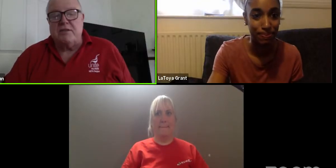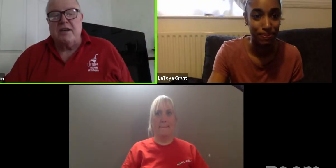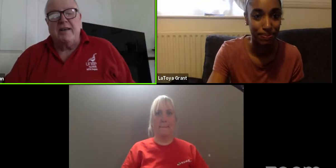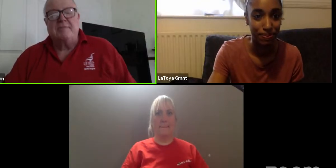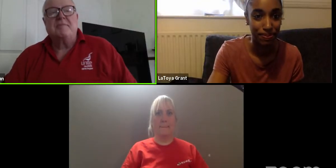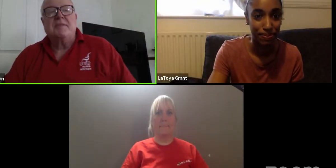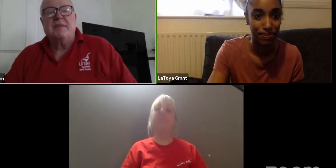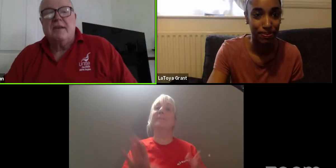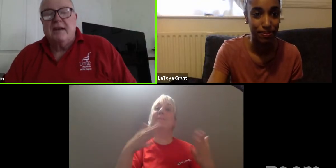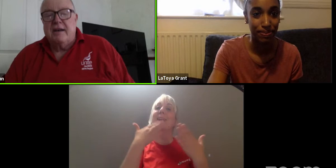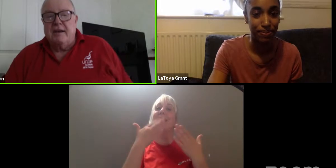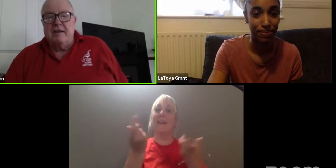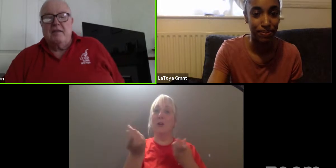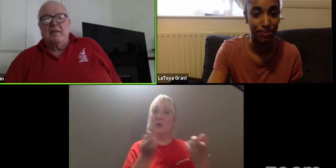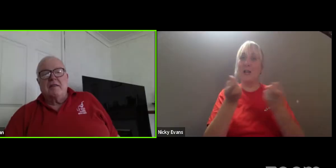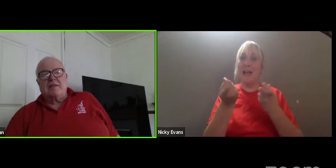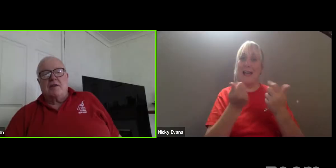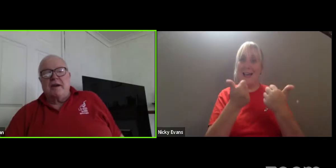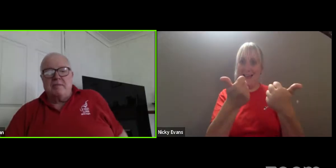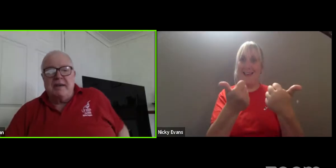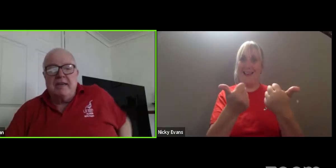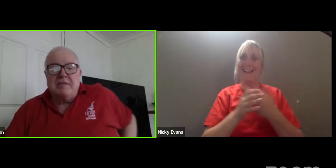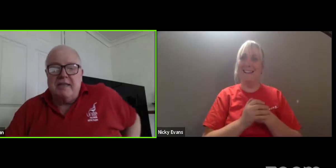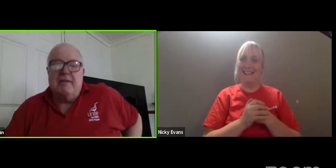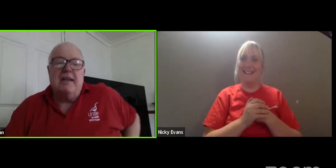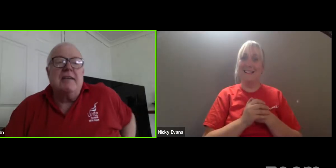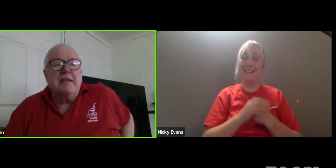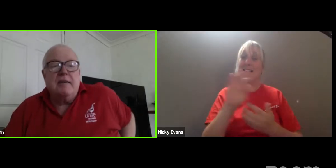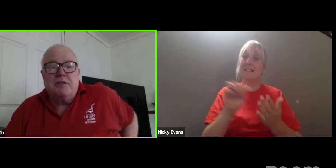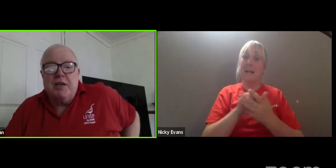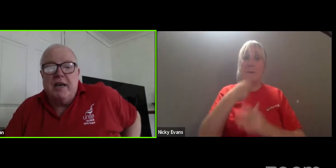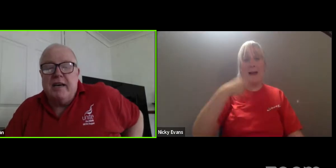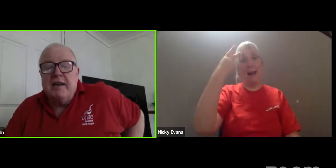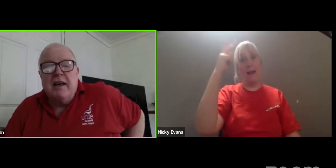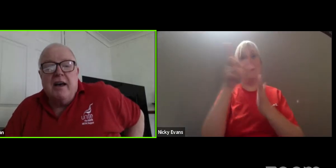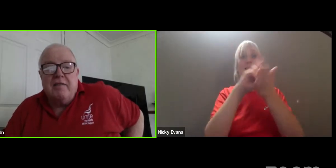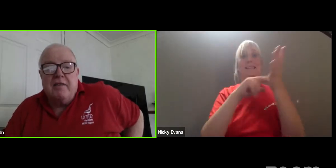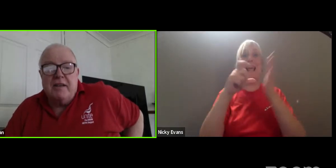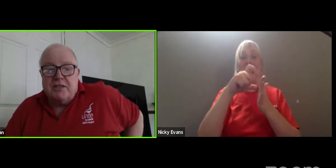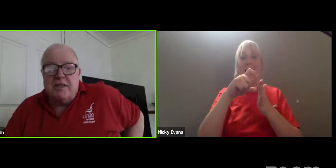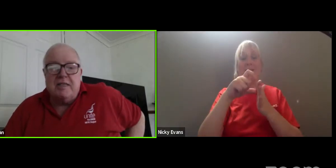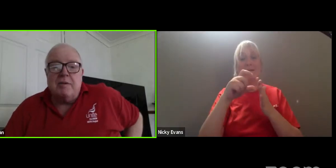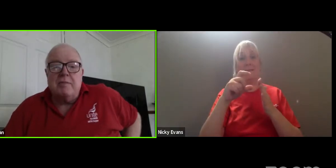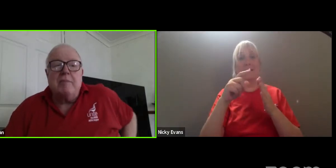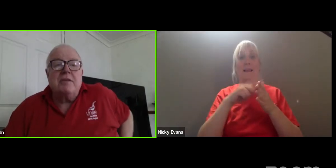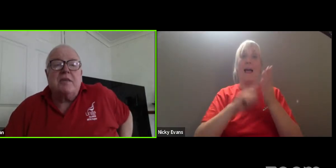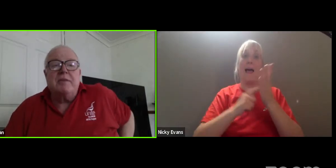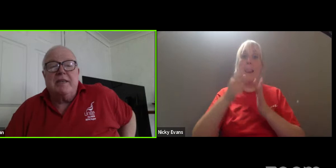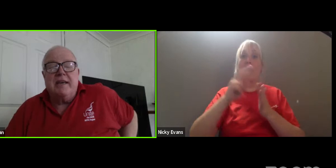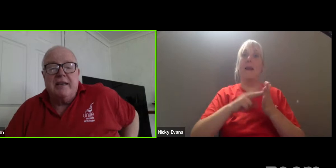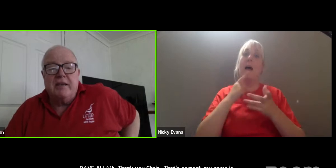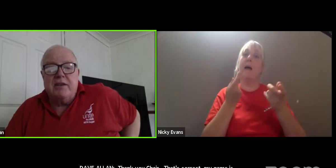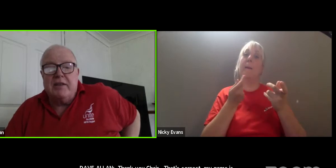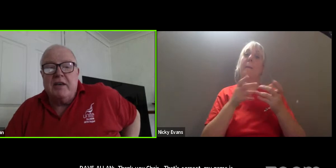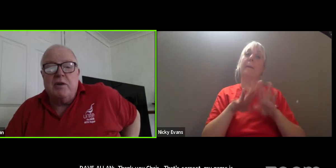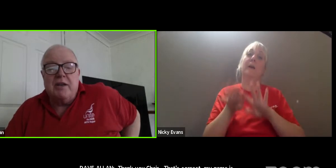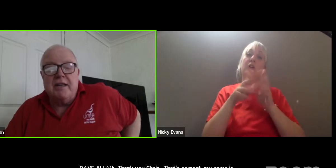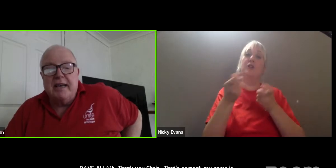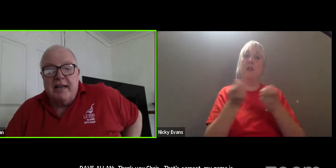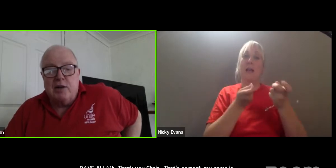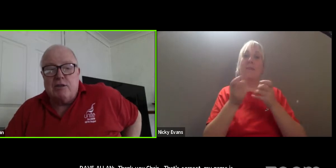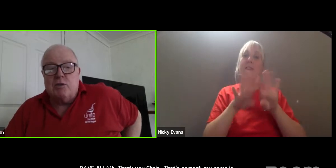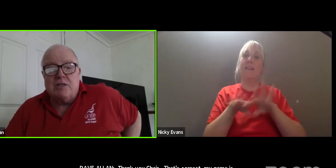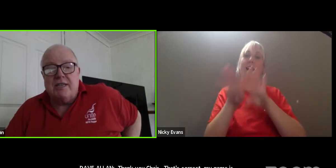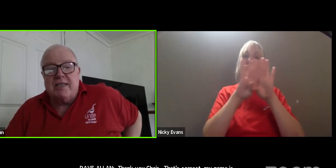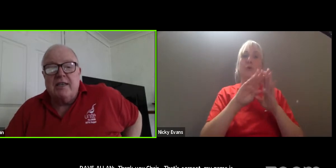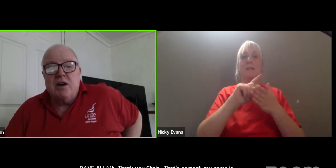Thank you, Chair. That's correct. My name's Dave Allen and I'm Chair of the National Disabled Members Committee in Unite the Union,